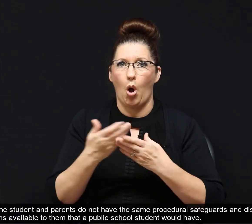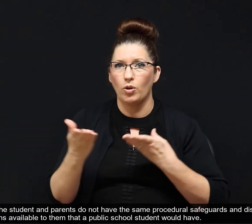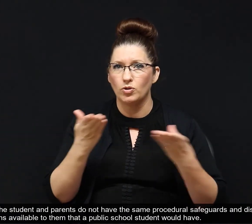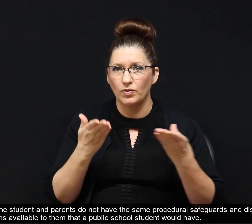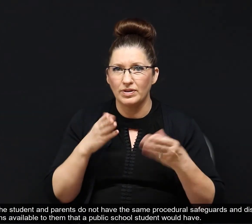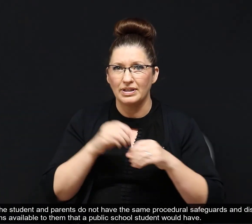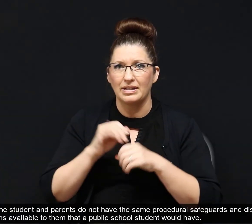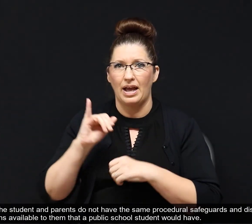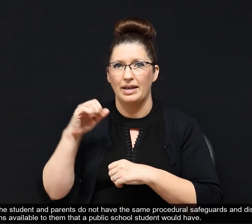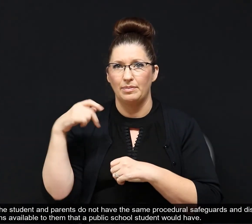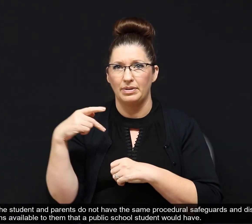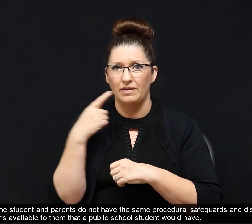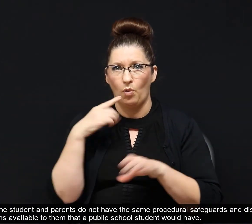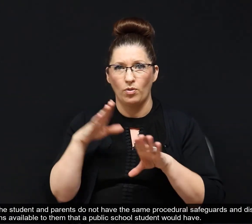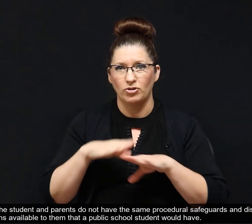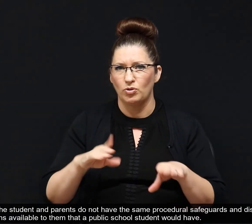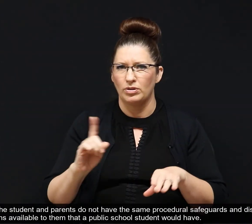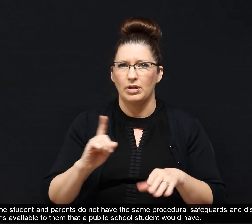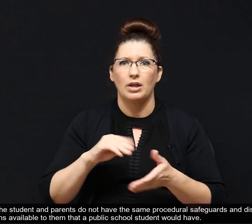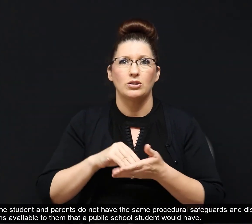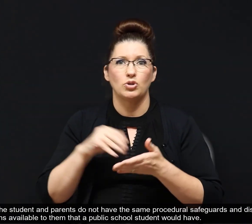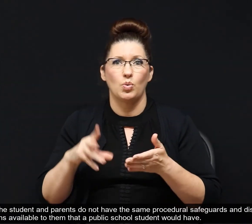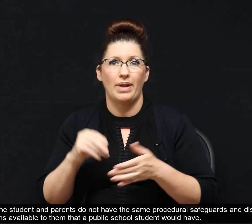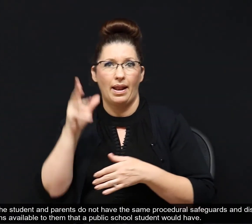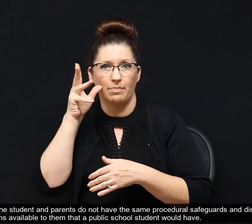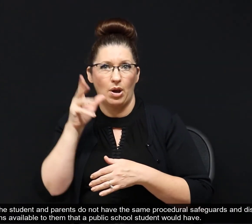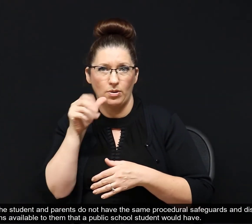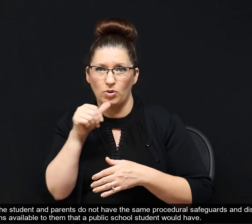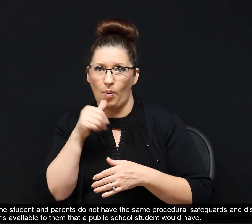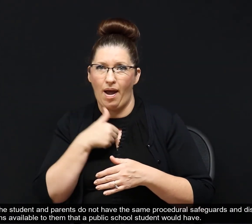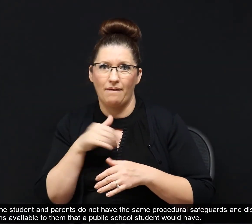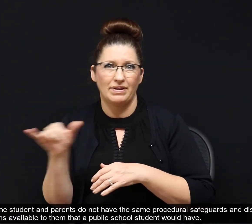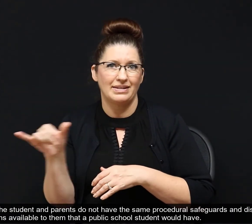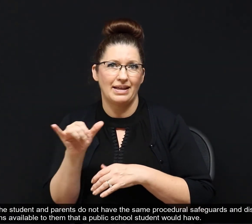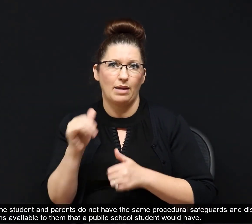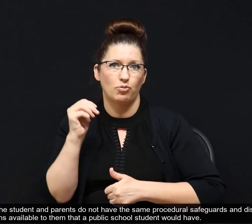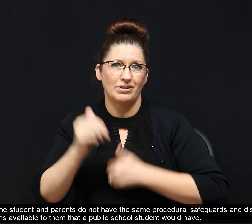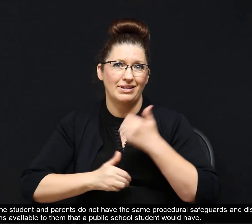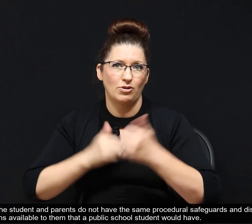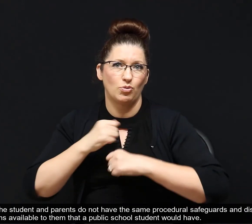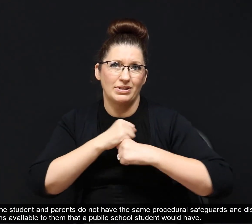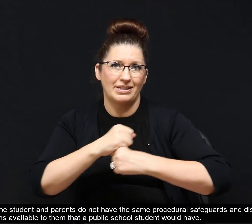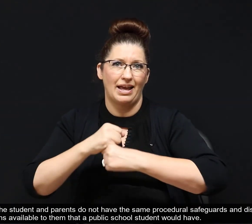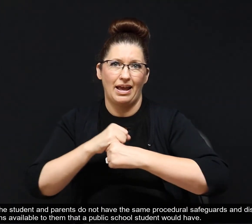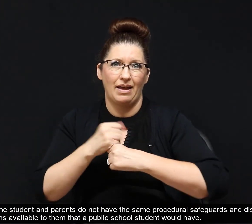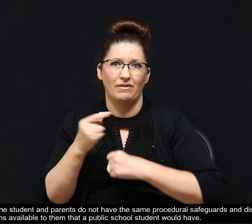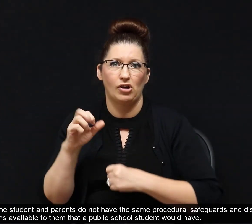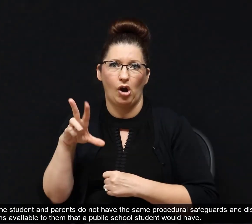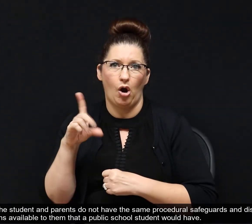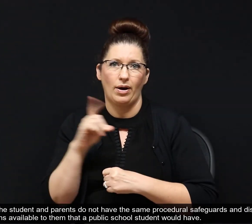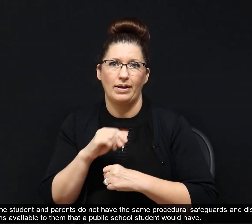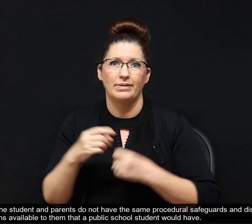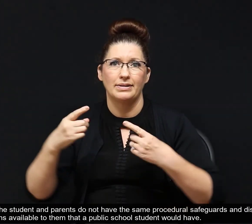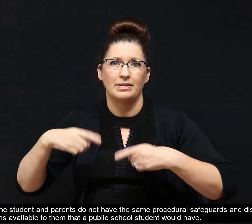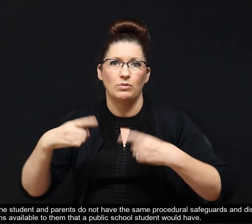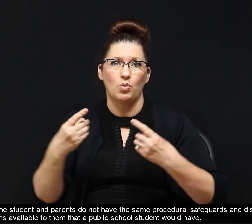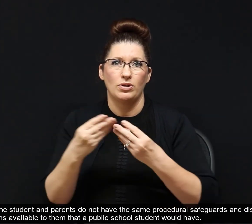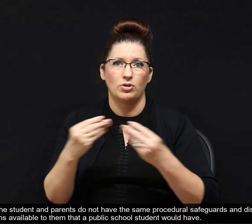the student and parents do not have the same procedural safeguards and dispute resolution options available to them that a public